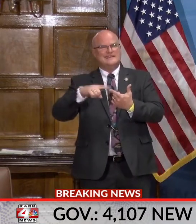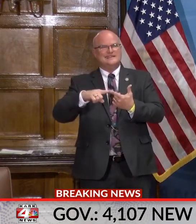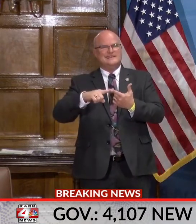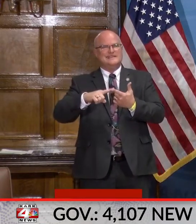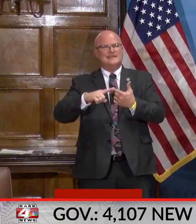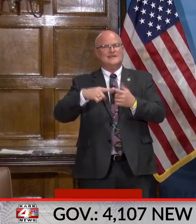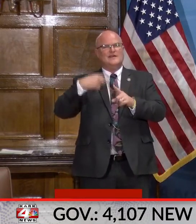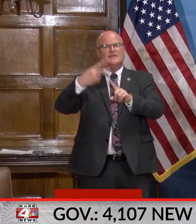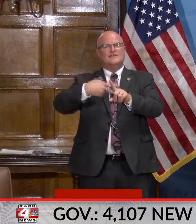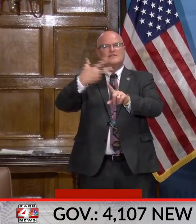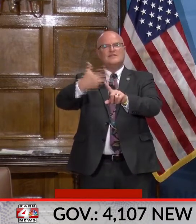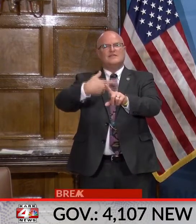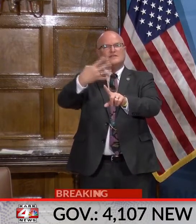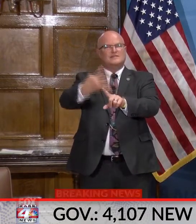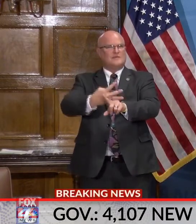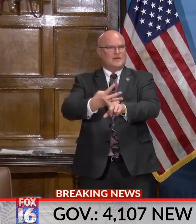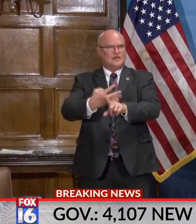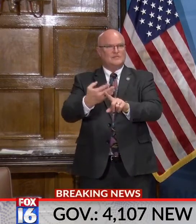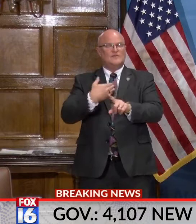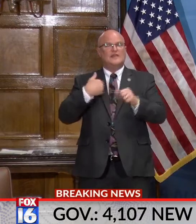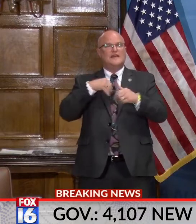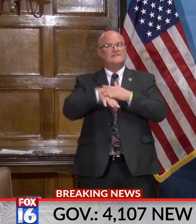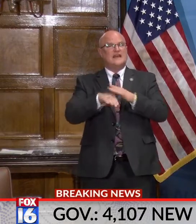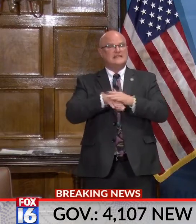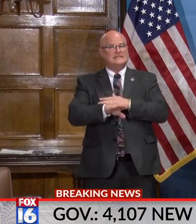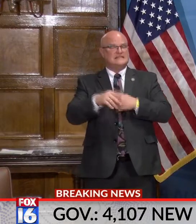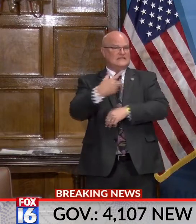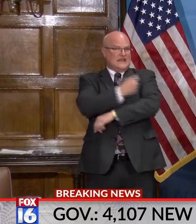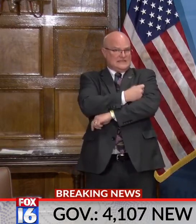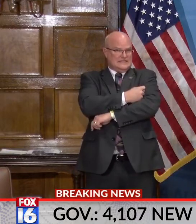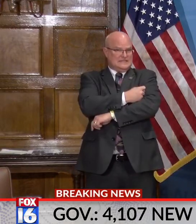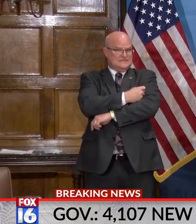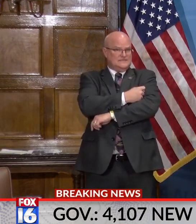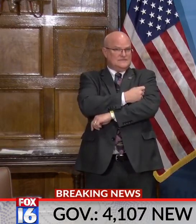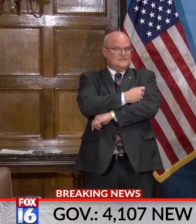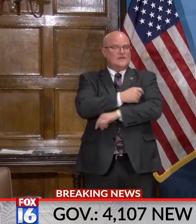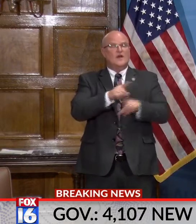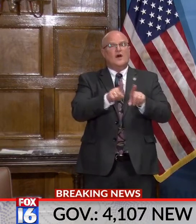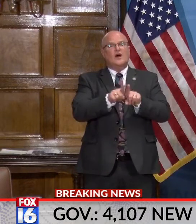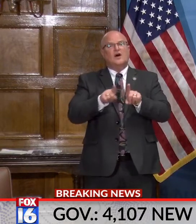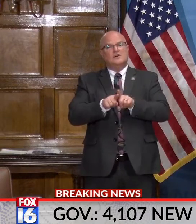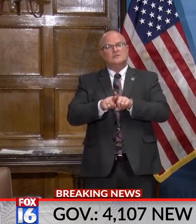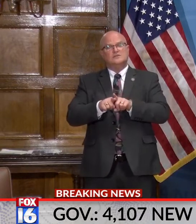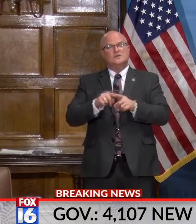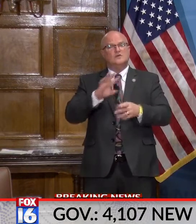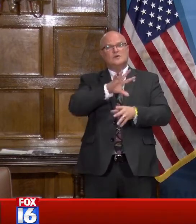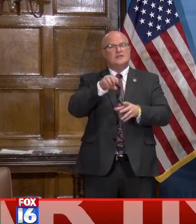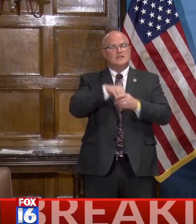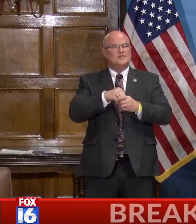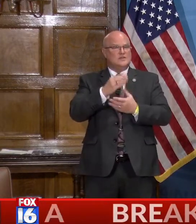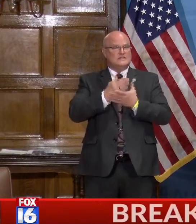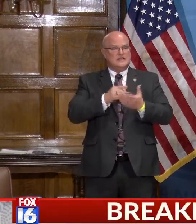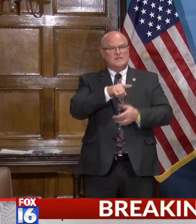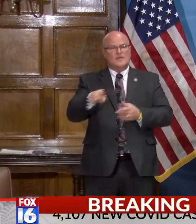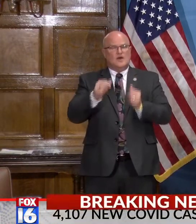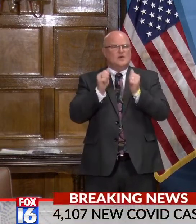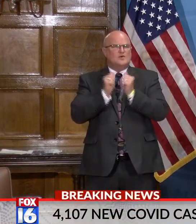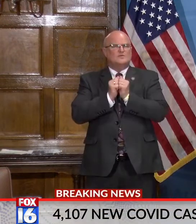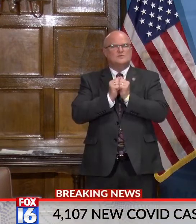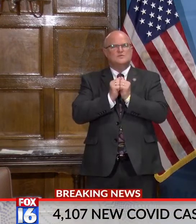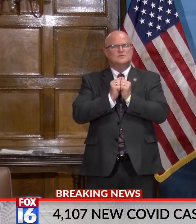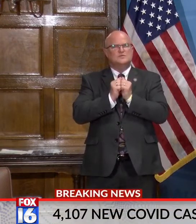more months down the road before they have access to the vaccine. It also will include some of those with